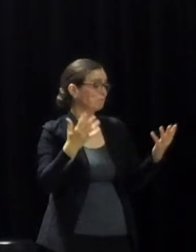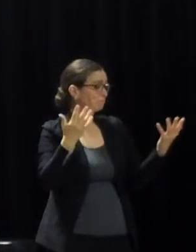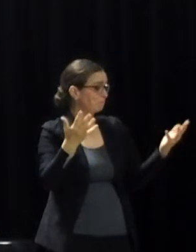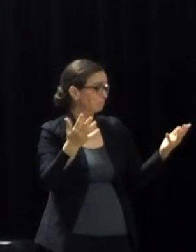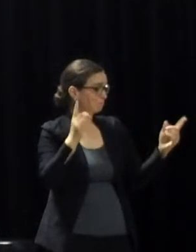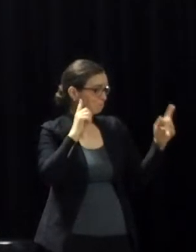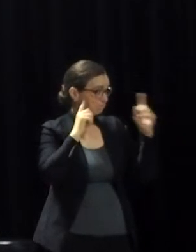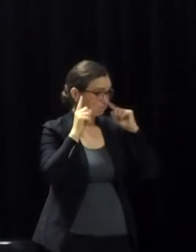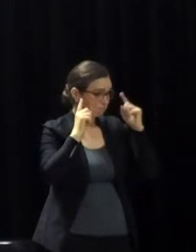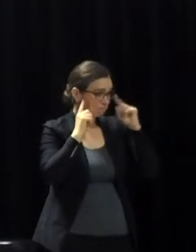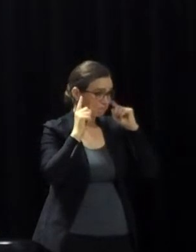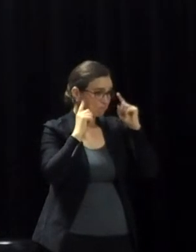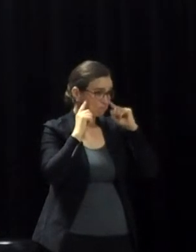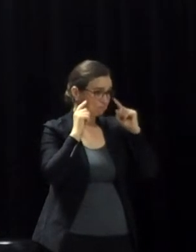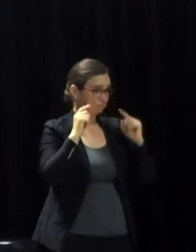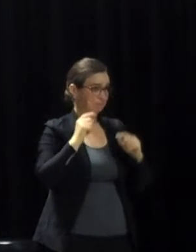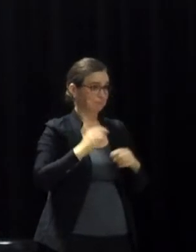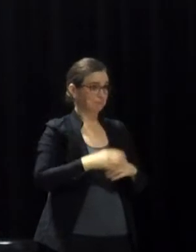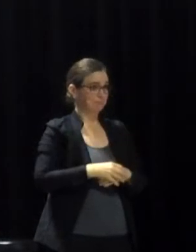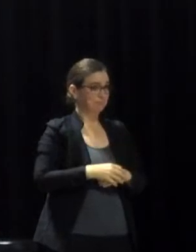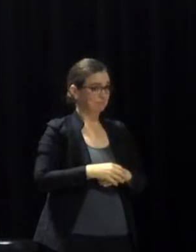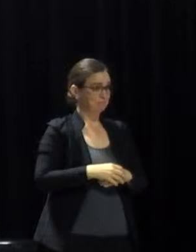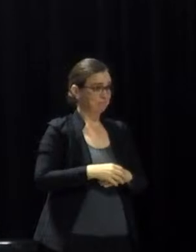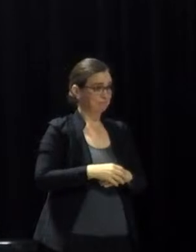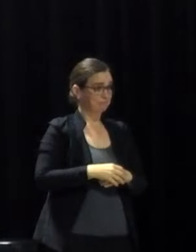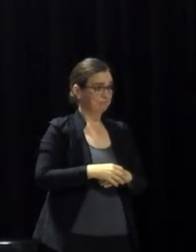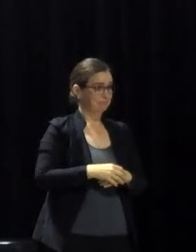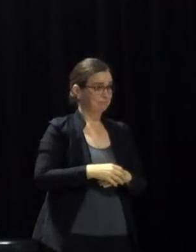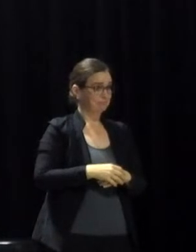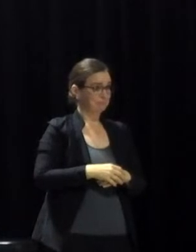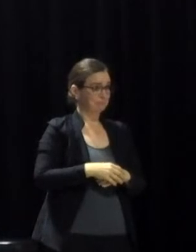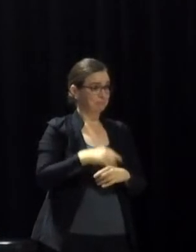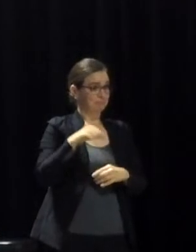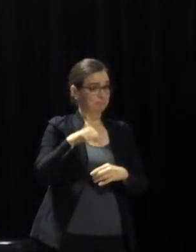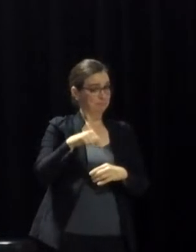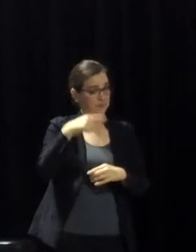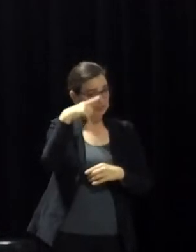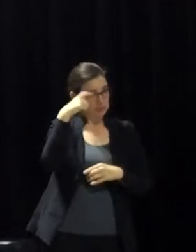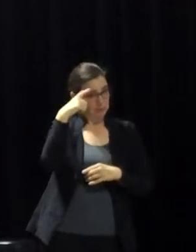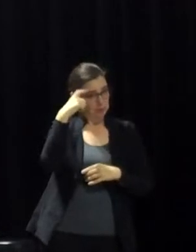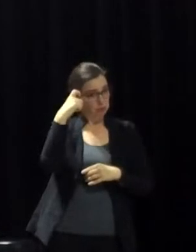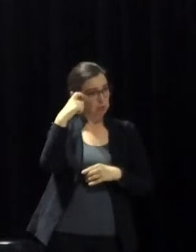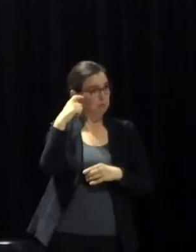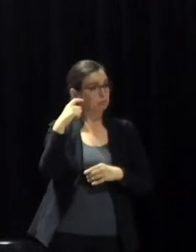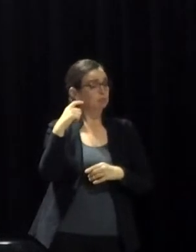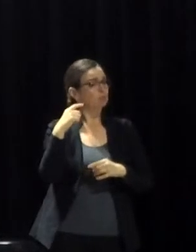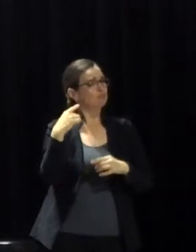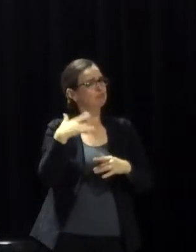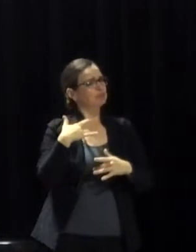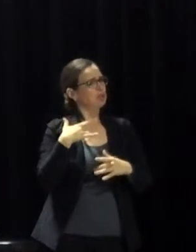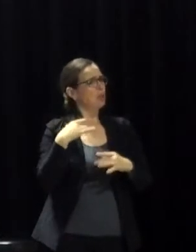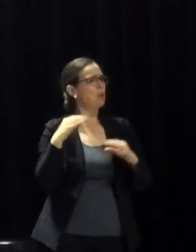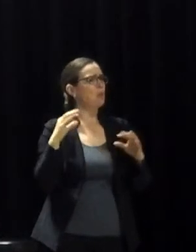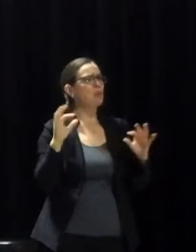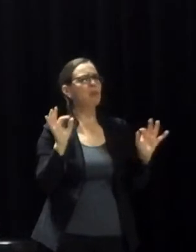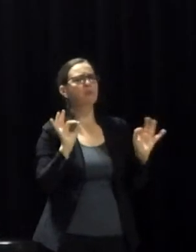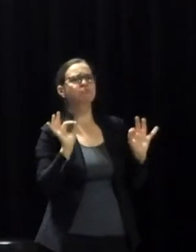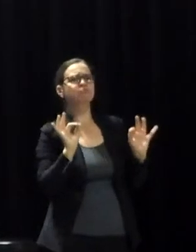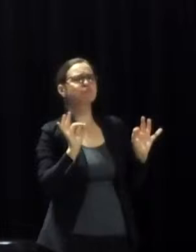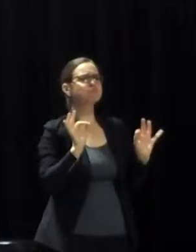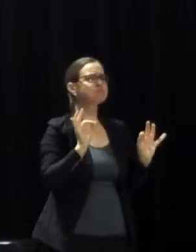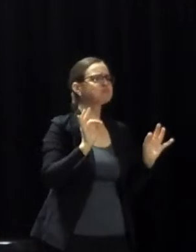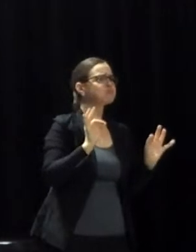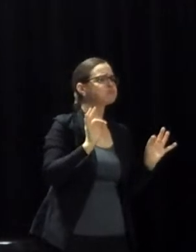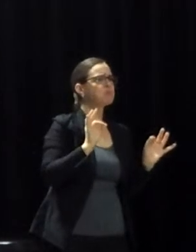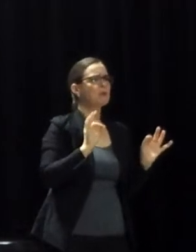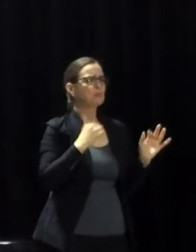During the summer, we would have a little cluster. We would do this tracing. We'd box it in, and